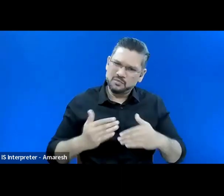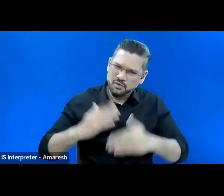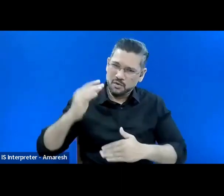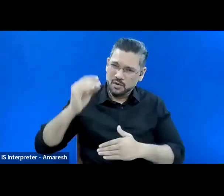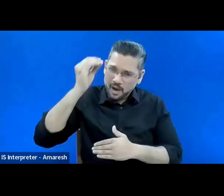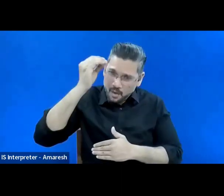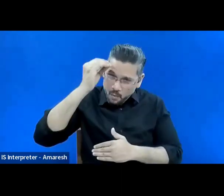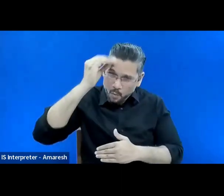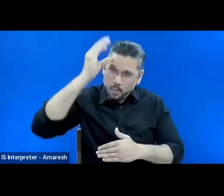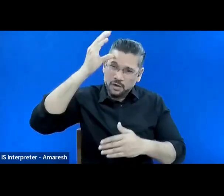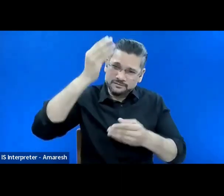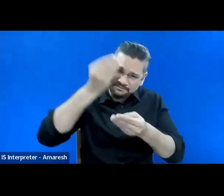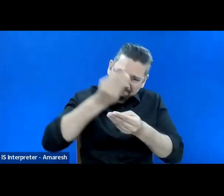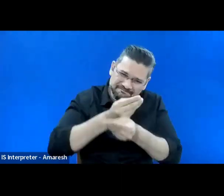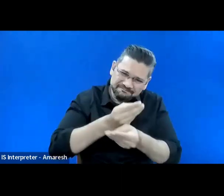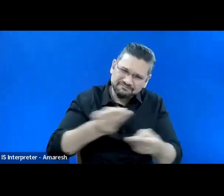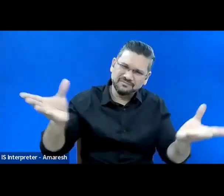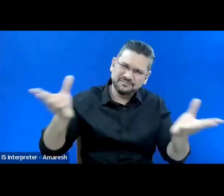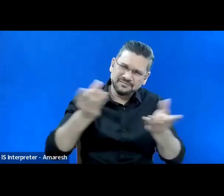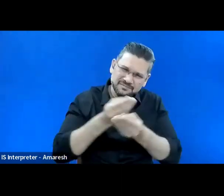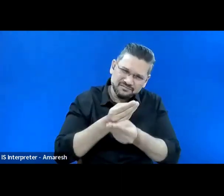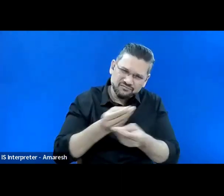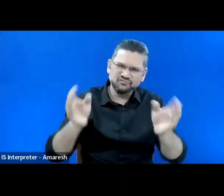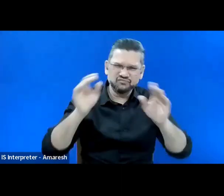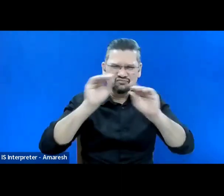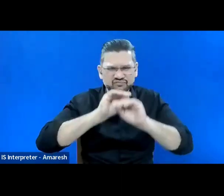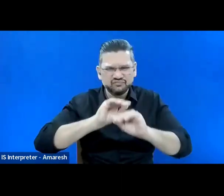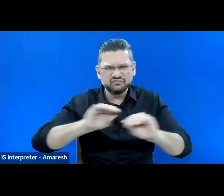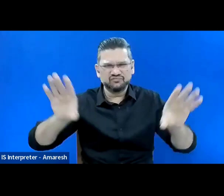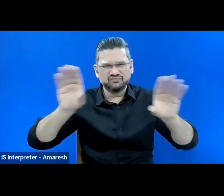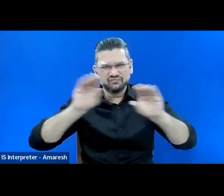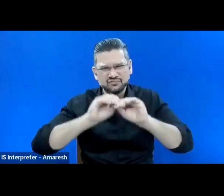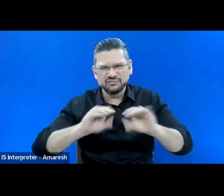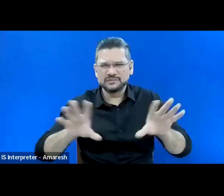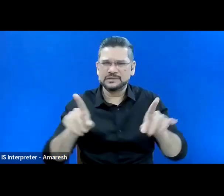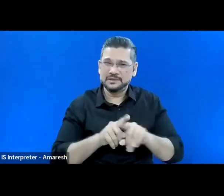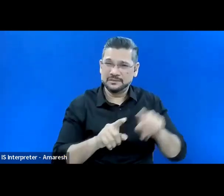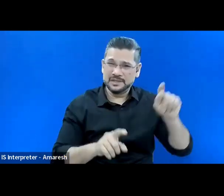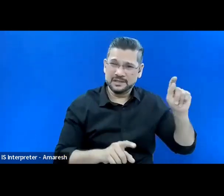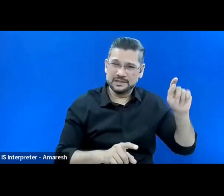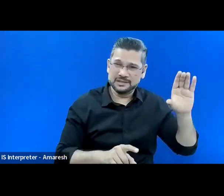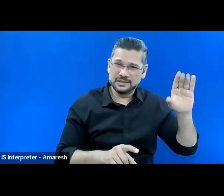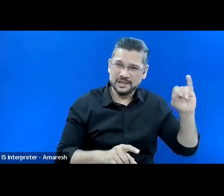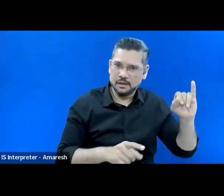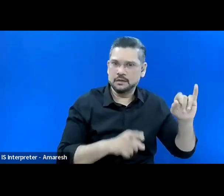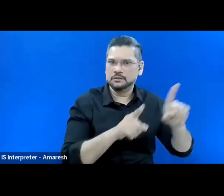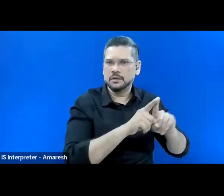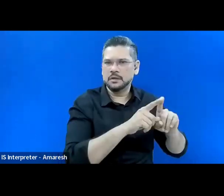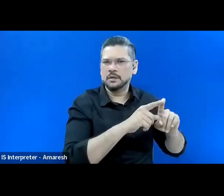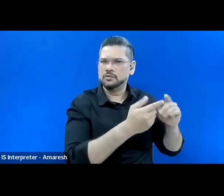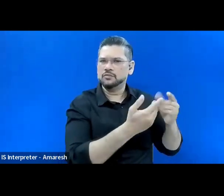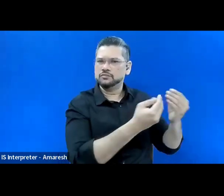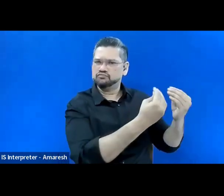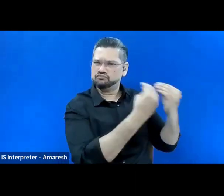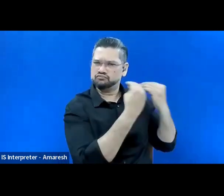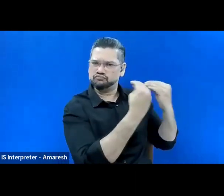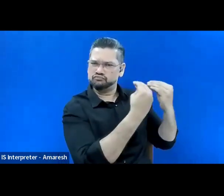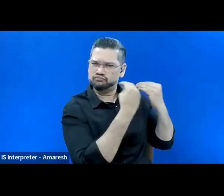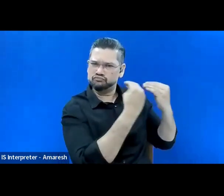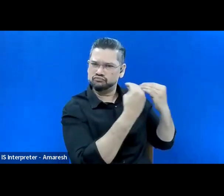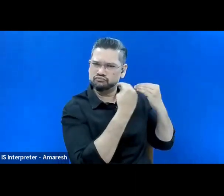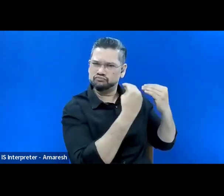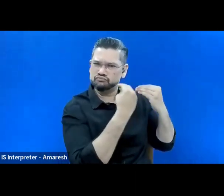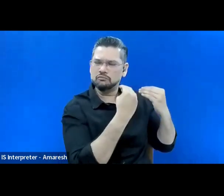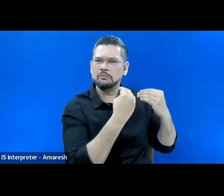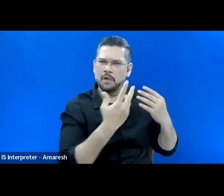more active. We need more support from organizations like TCIA to train us, you know, not to target cross-disability movements,